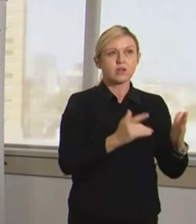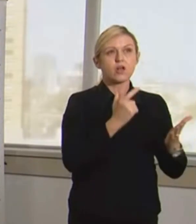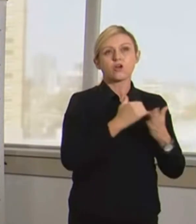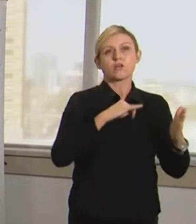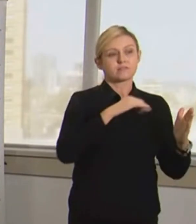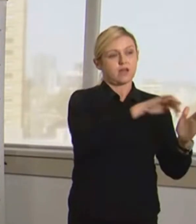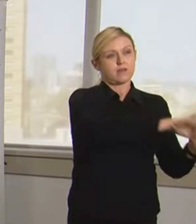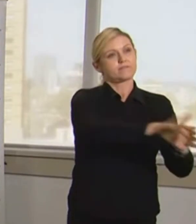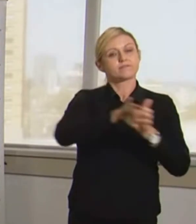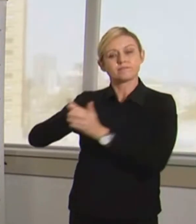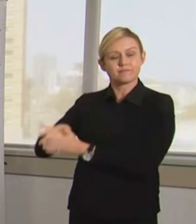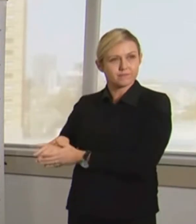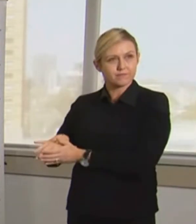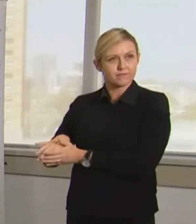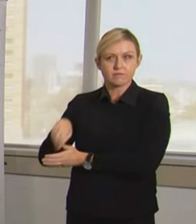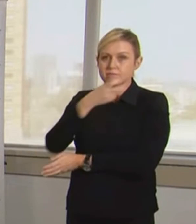get